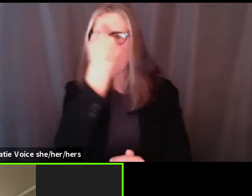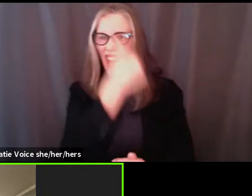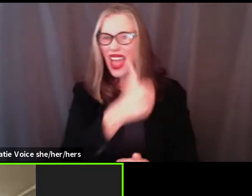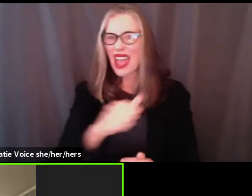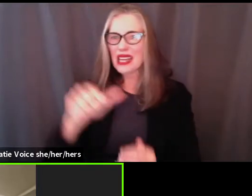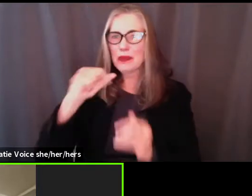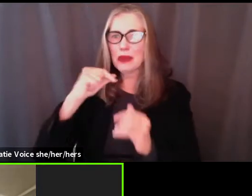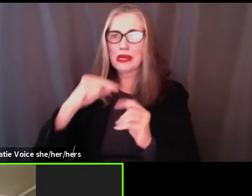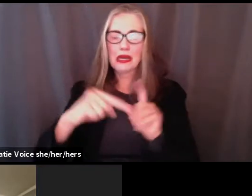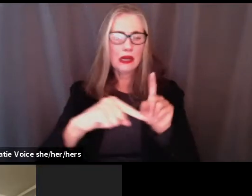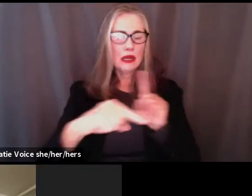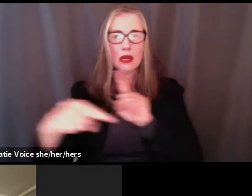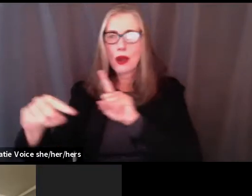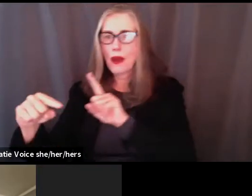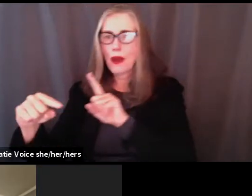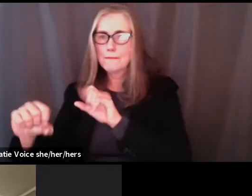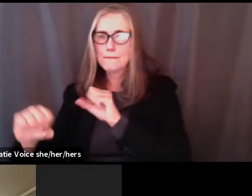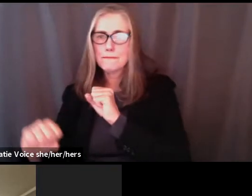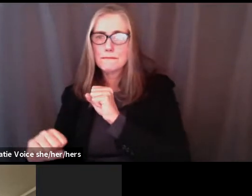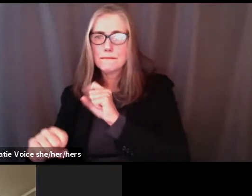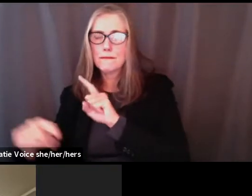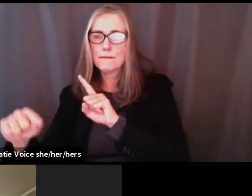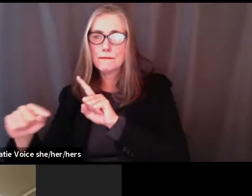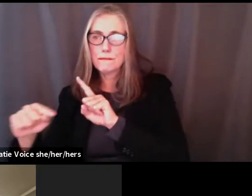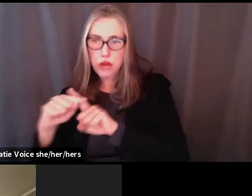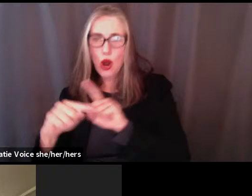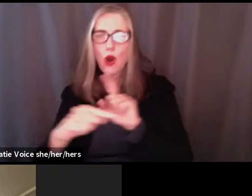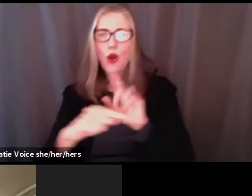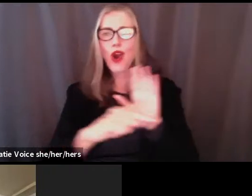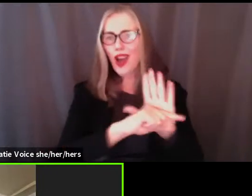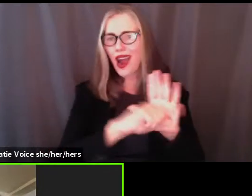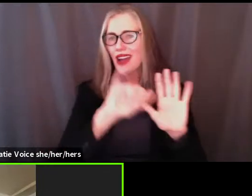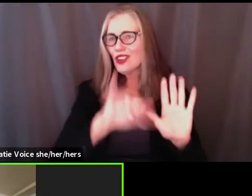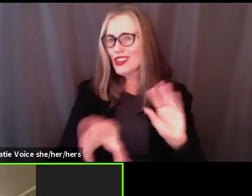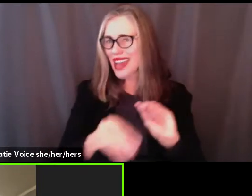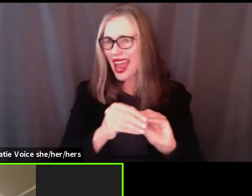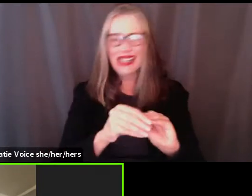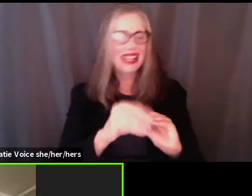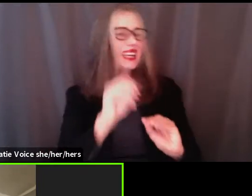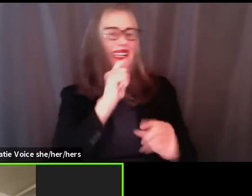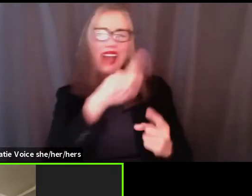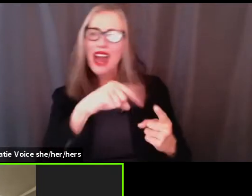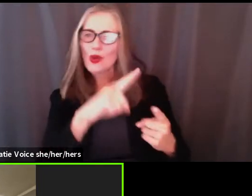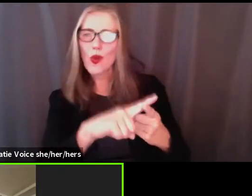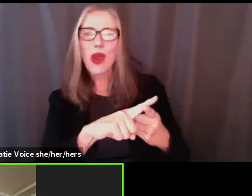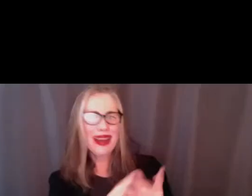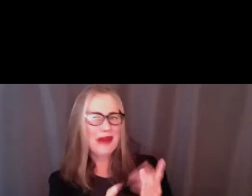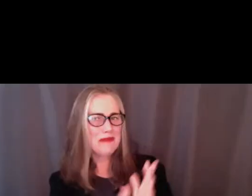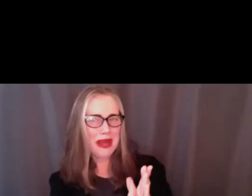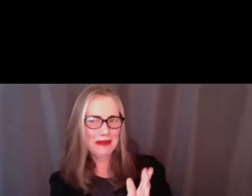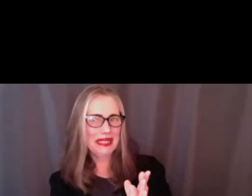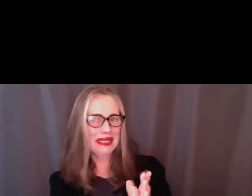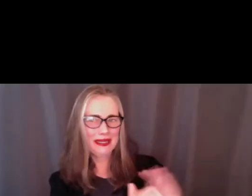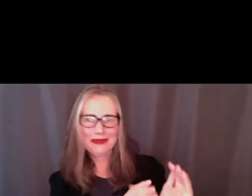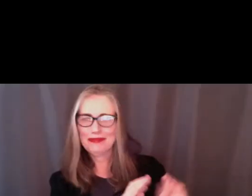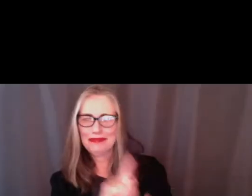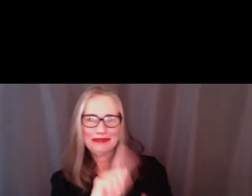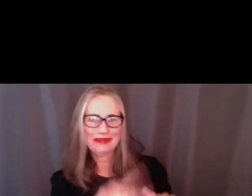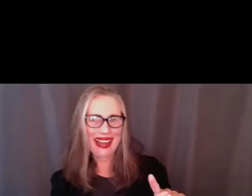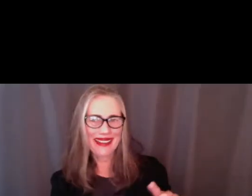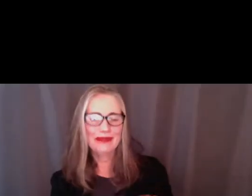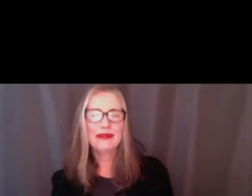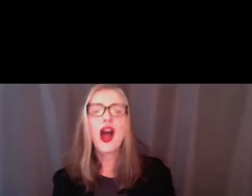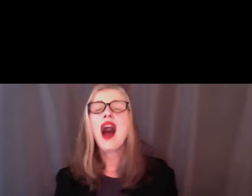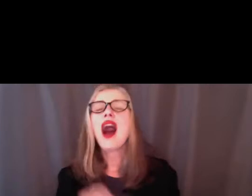speaker could add. Not on an amendment. I see. Okay, all right, thank you. I appreciate that. Thank you.